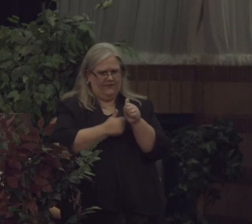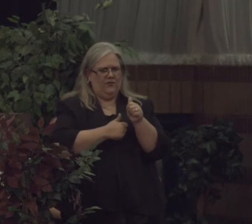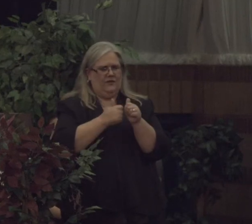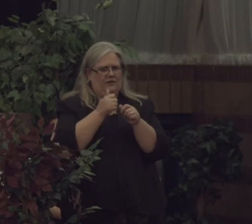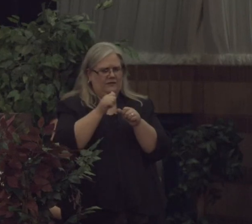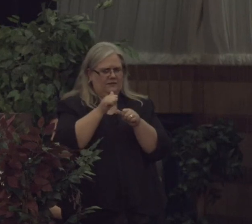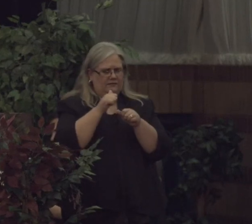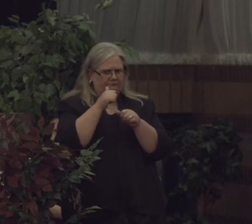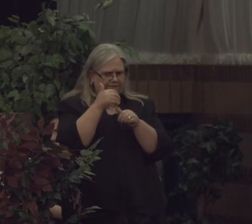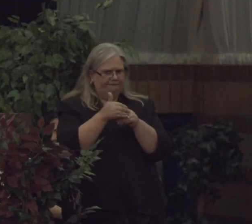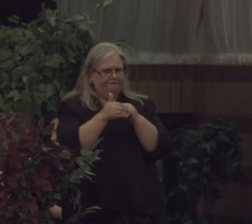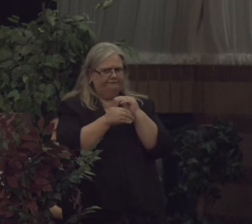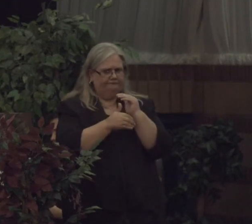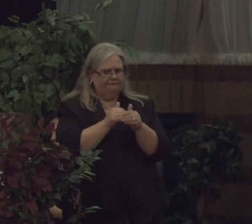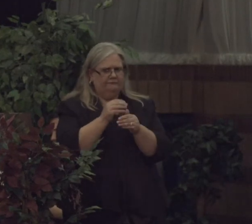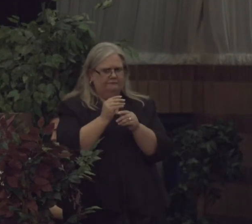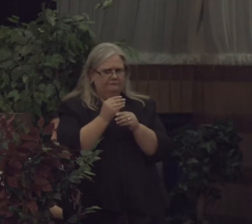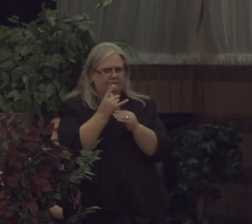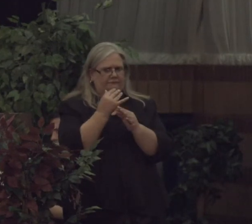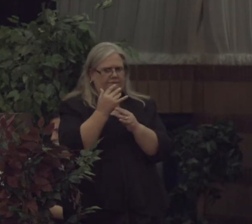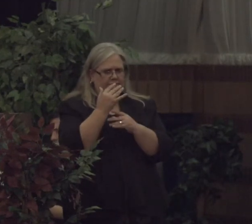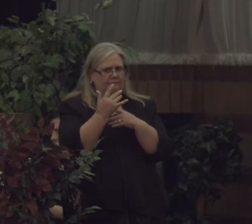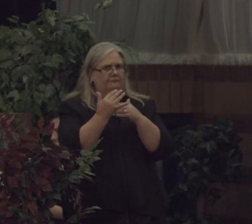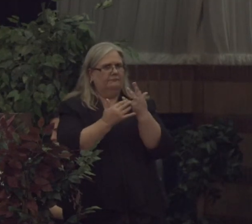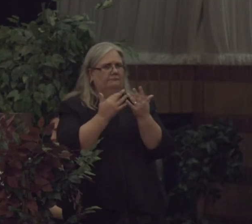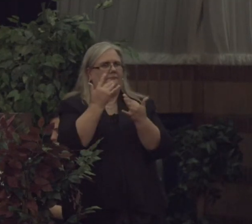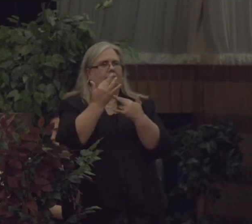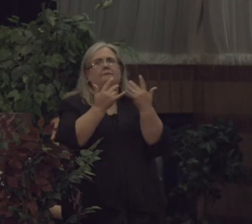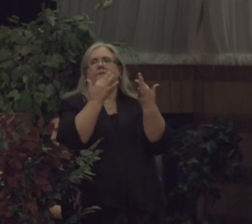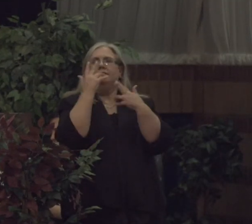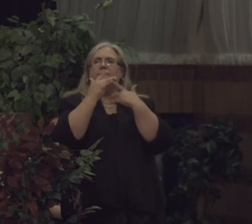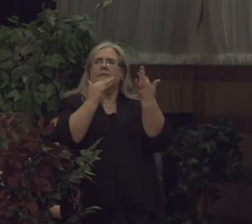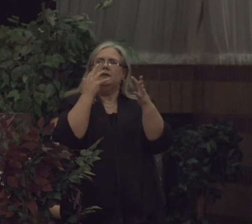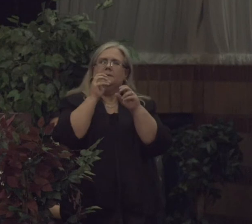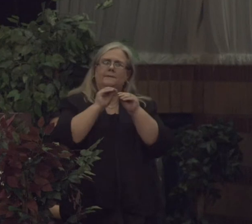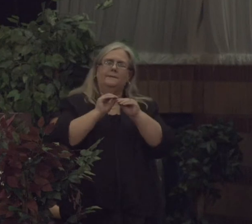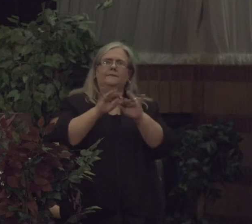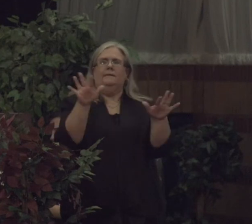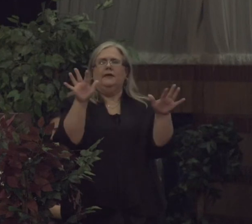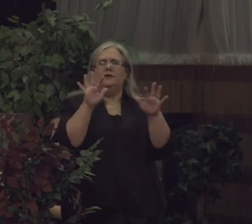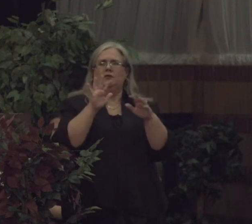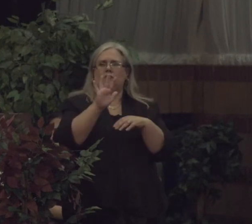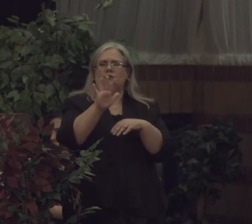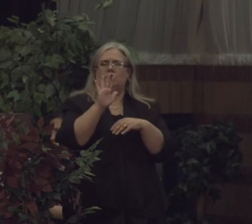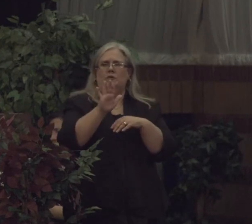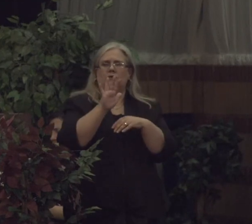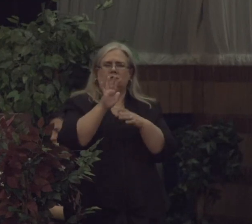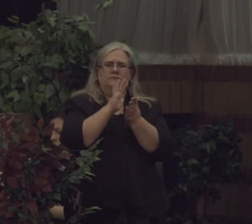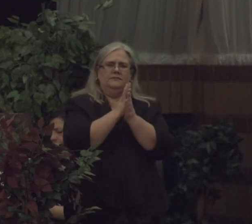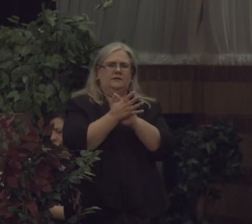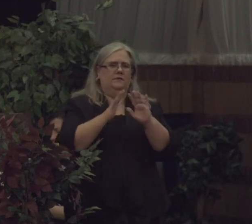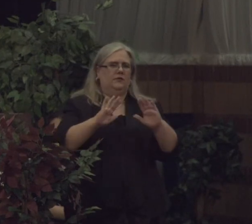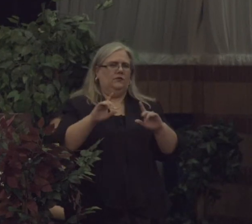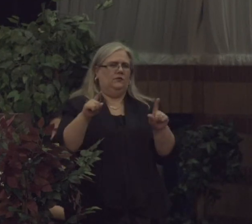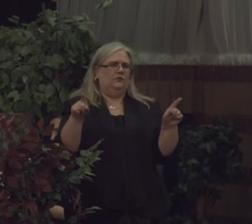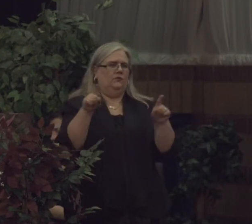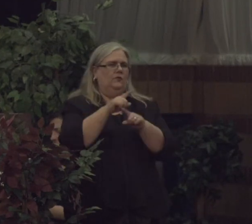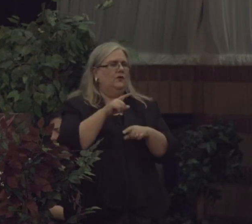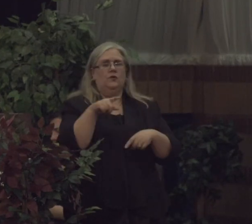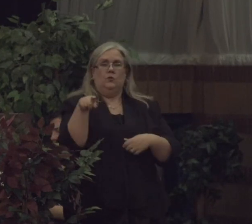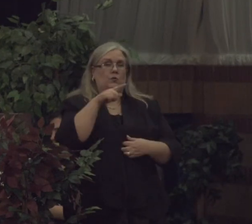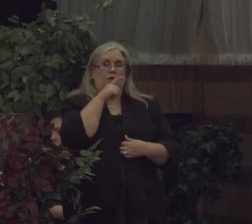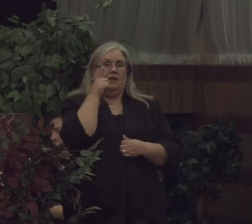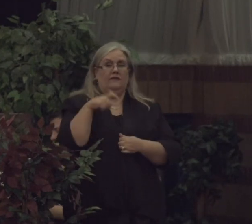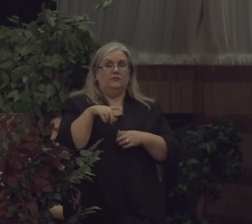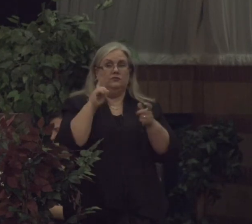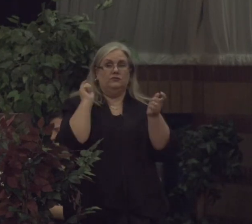along the path of life, adding to the foundation of human achievement, then make yours seen, make yours you. You don't have to change the world. You